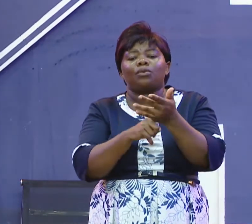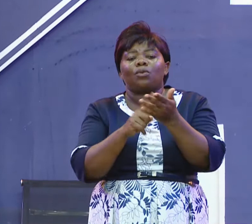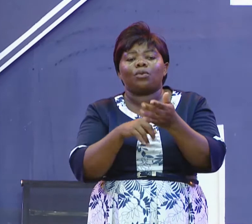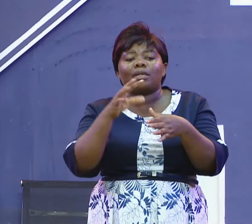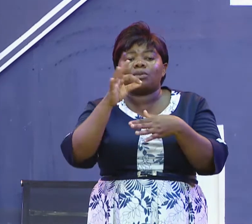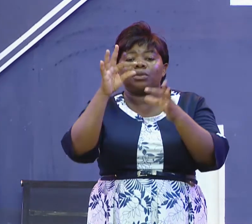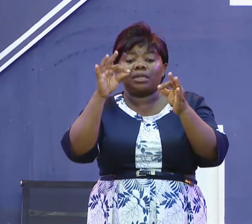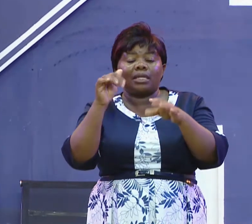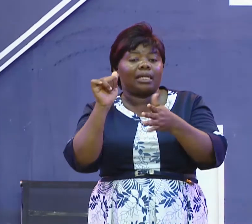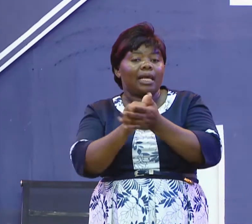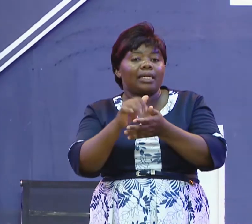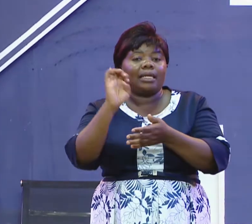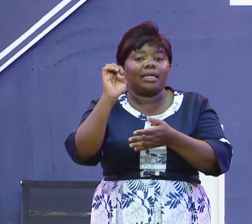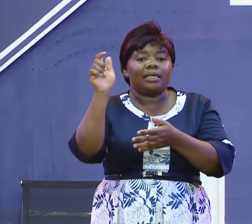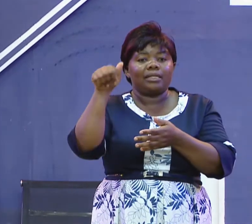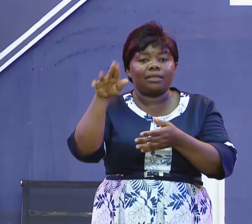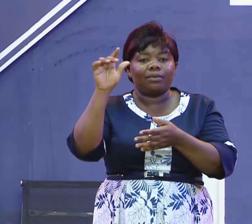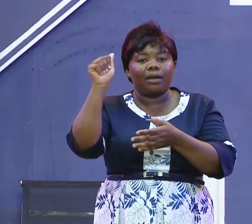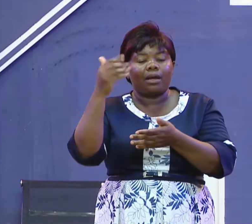the spiritual that Esau had.